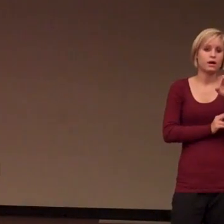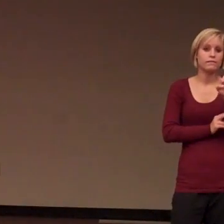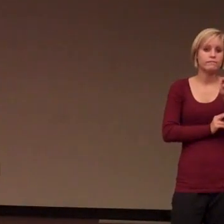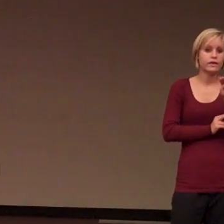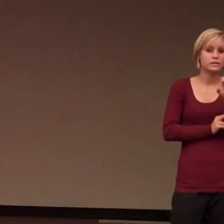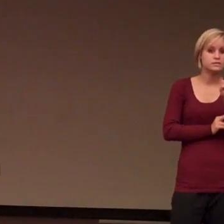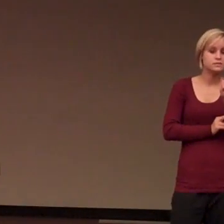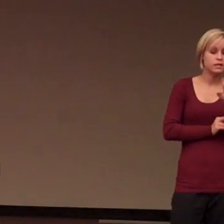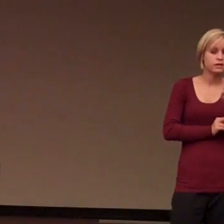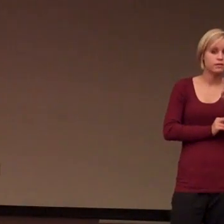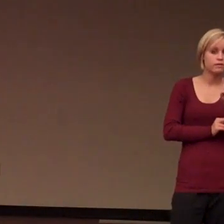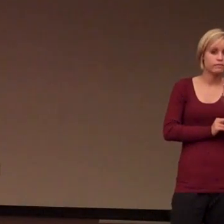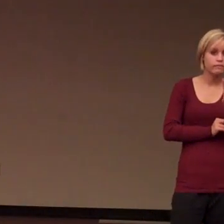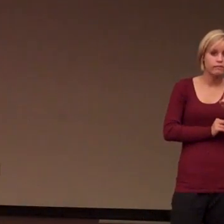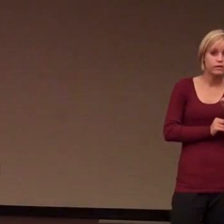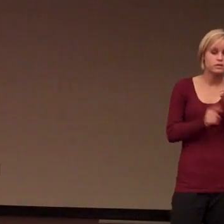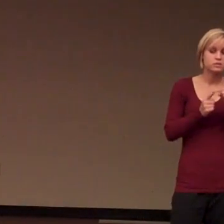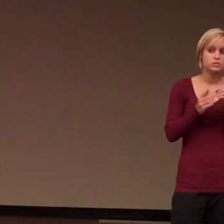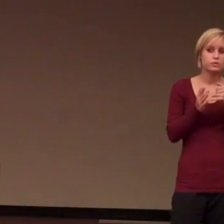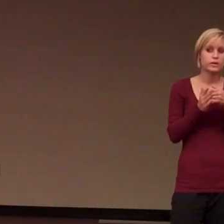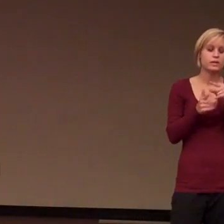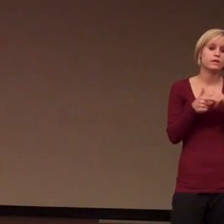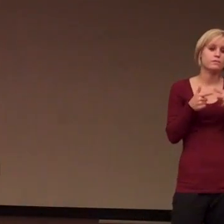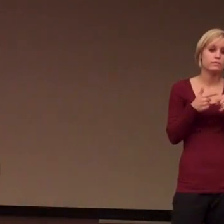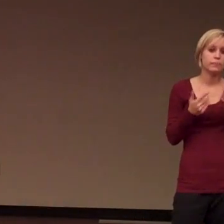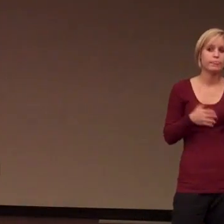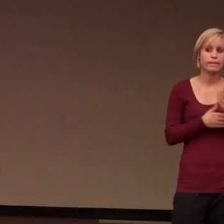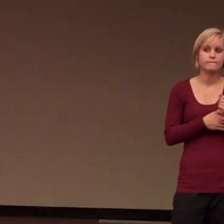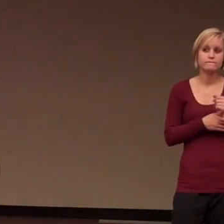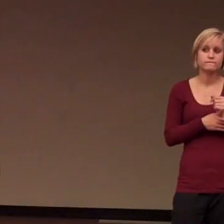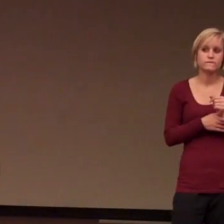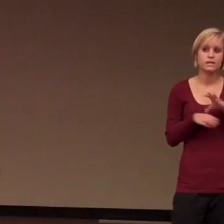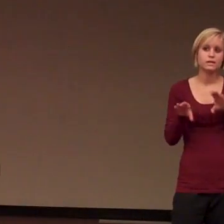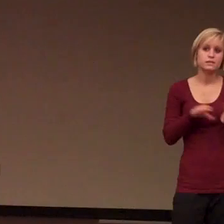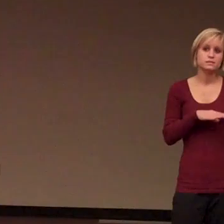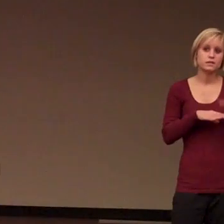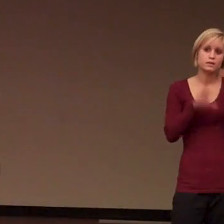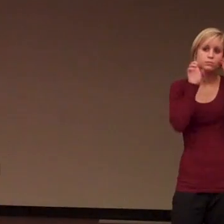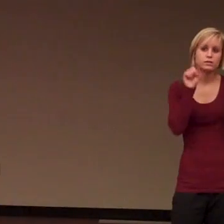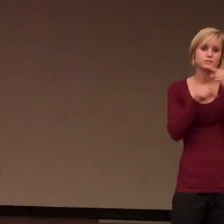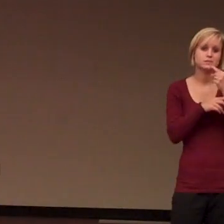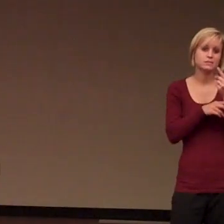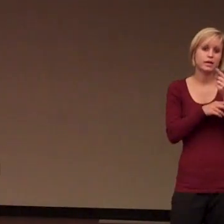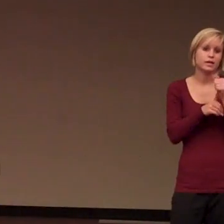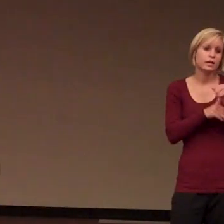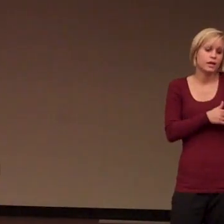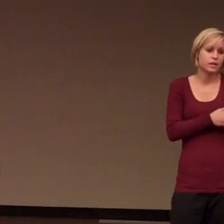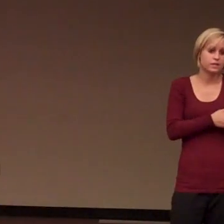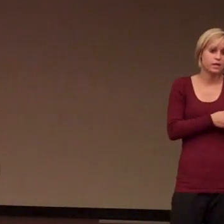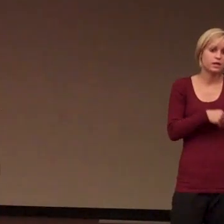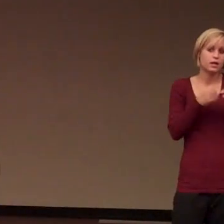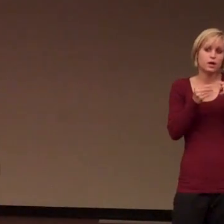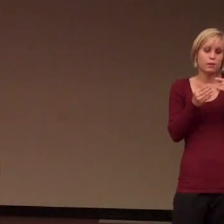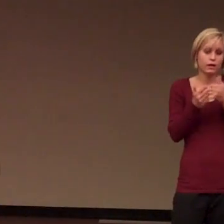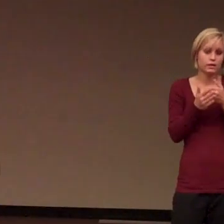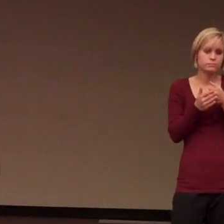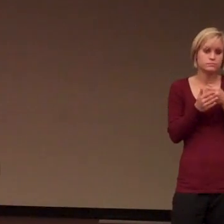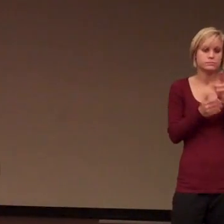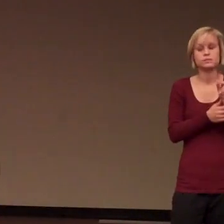it. Okay? Now, did the president say anything about abortion? No. Was he ever going?